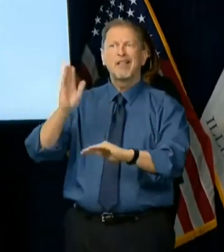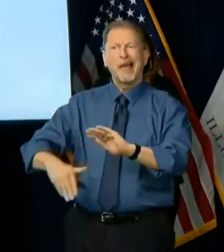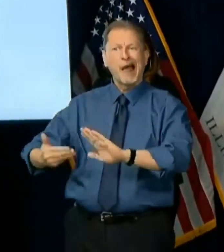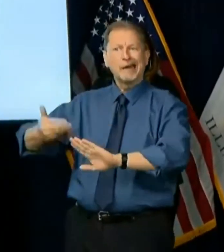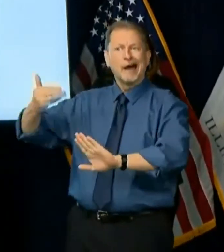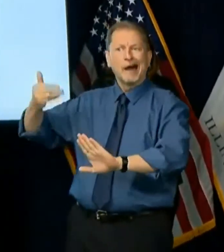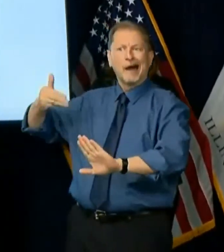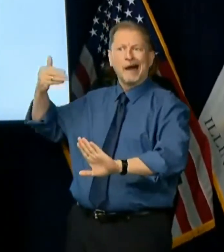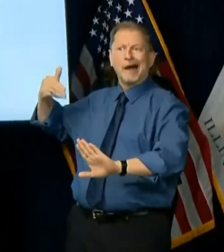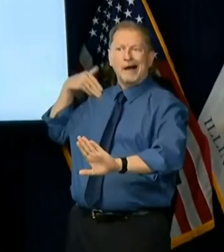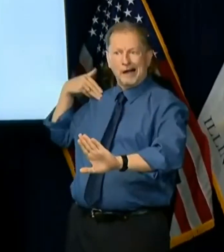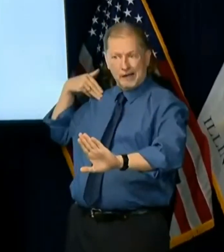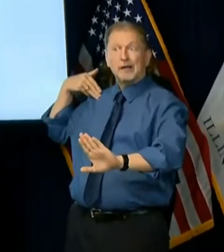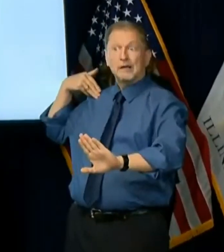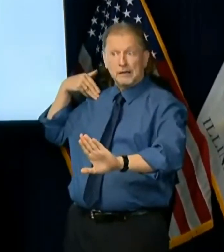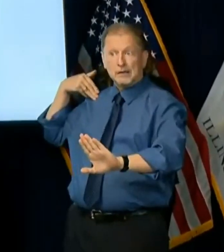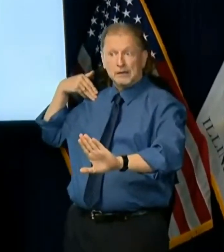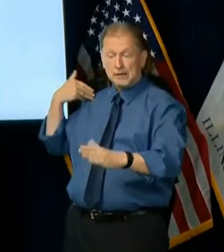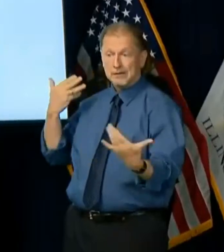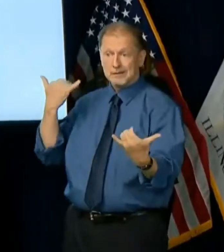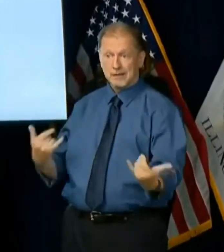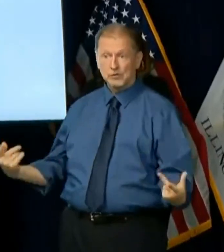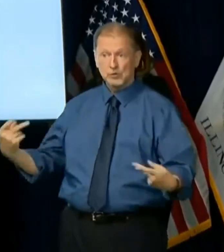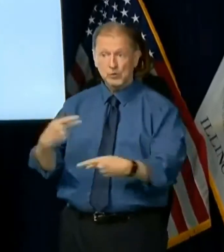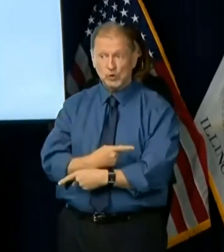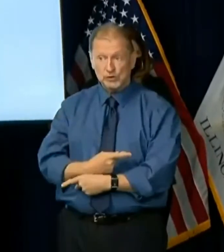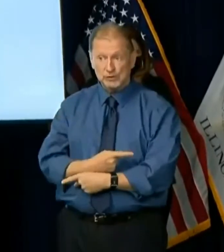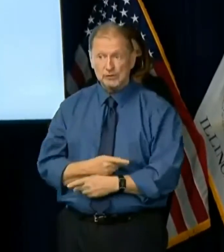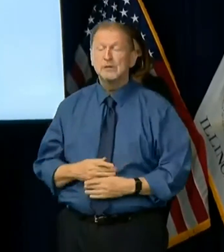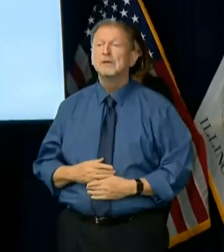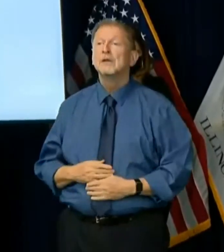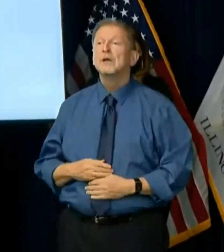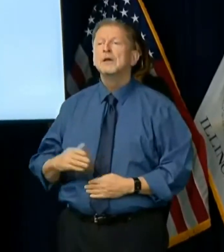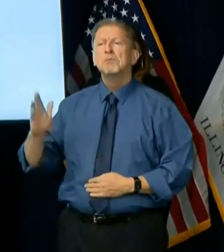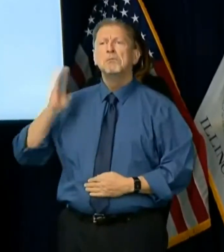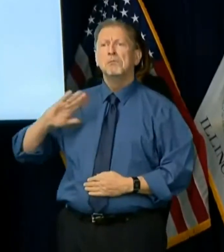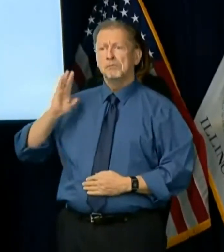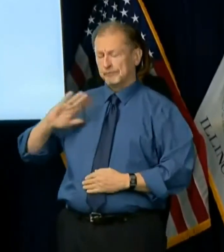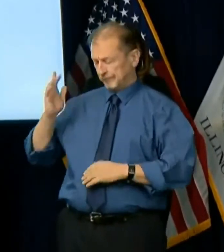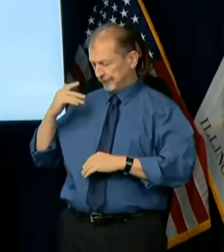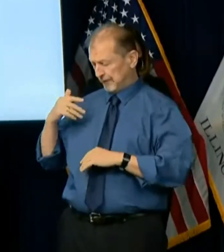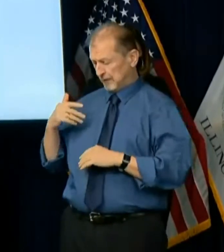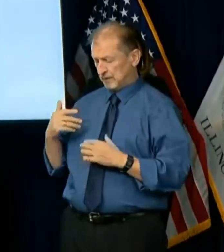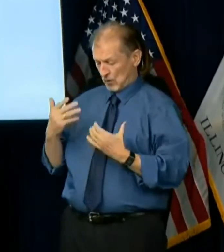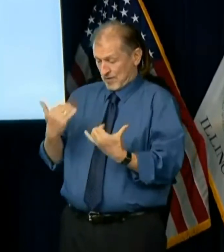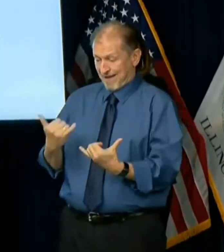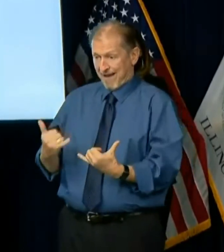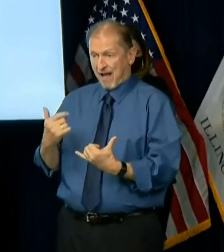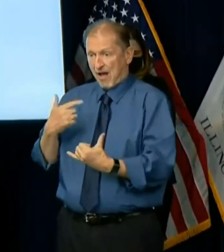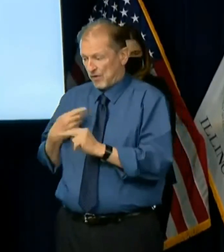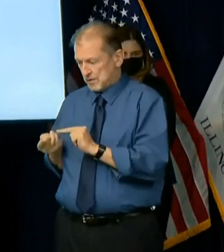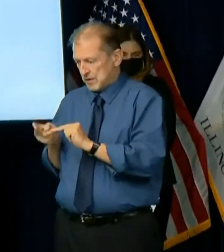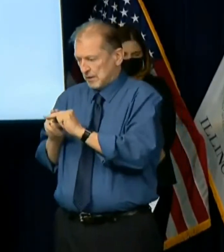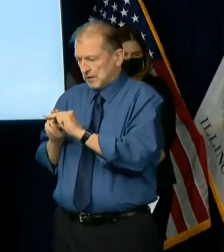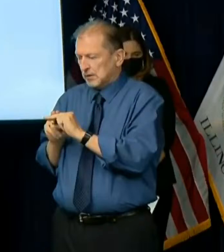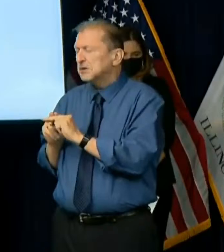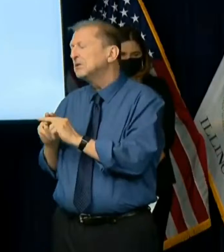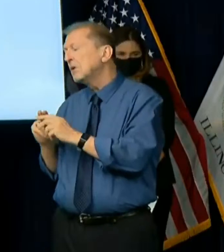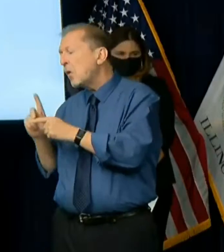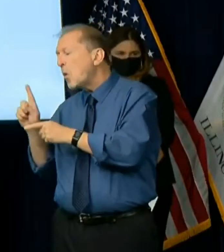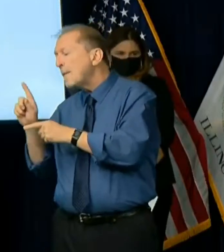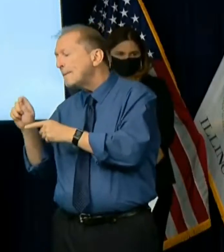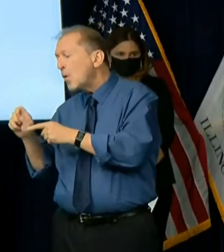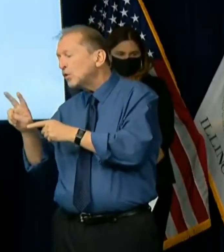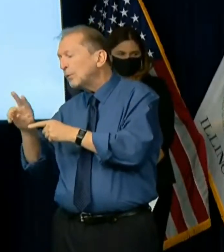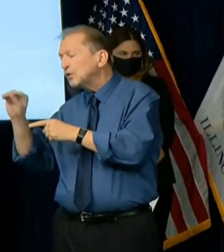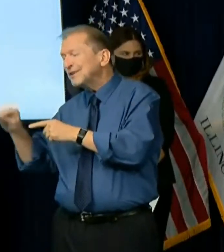state since the spring. The lowest increase in any region was 1.2%. That's in